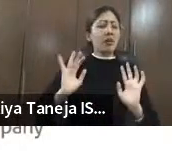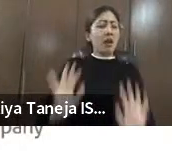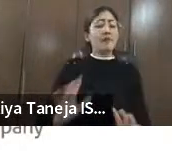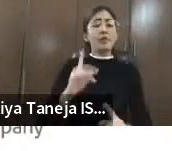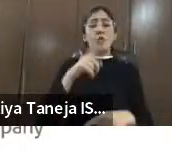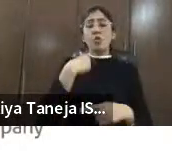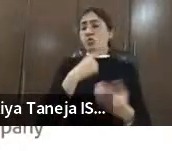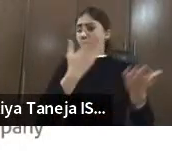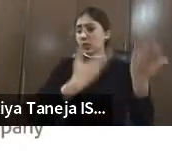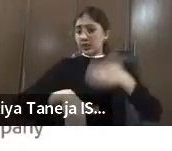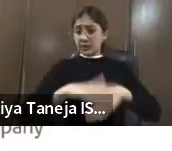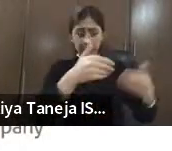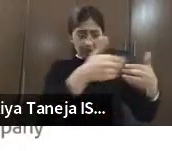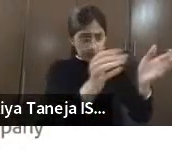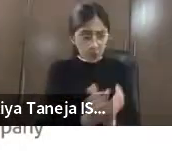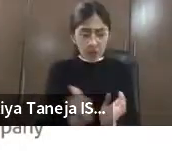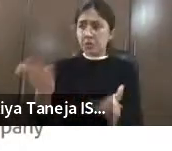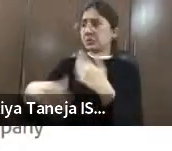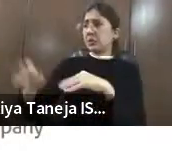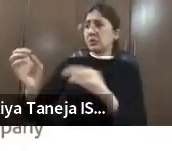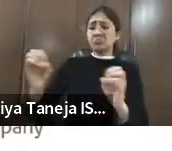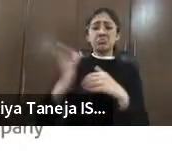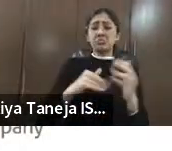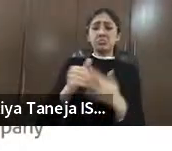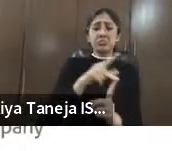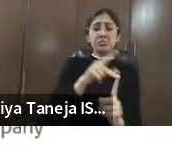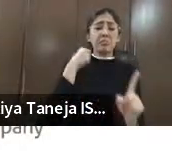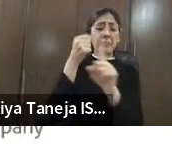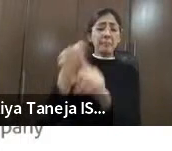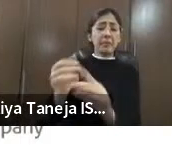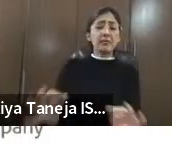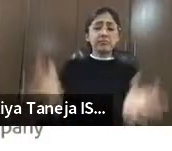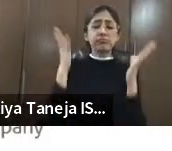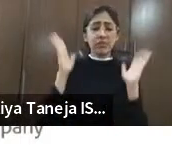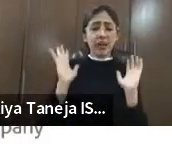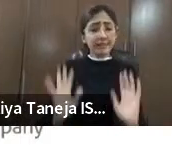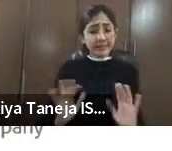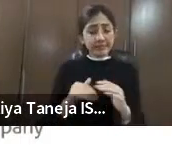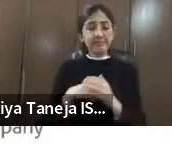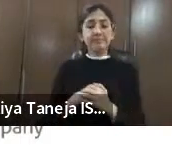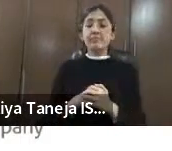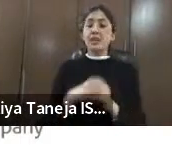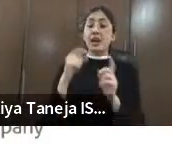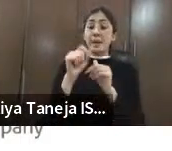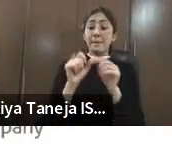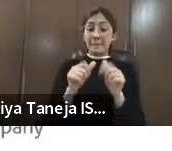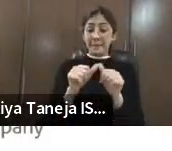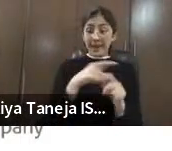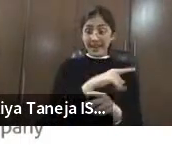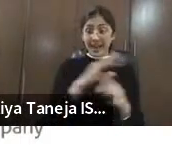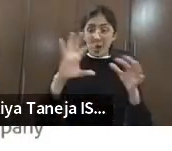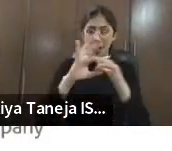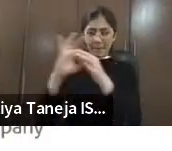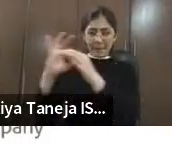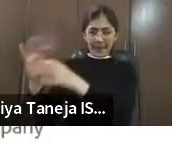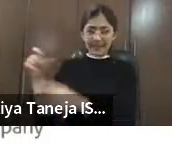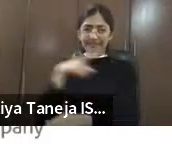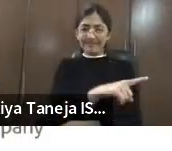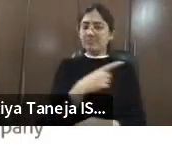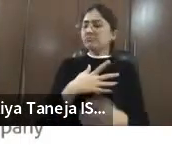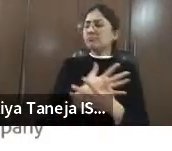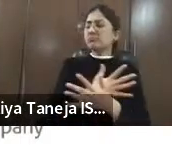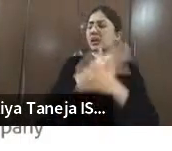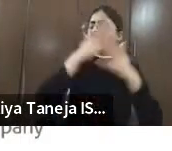as the non-disabled community. Her contribution to the Paralympic movement in India has been significant.